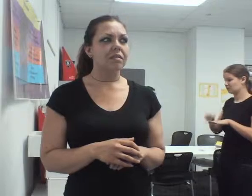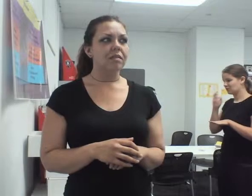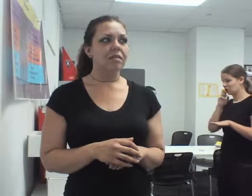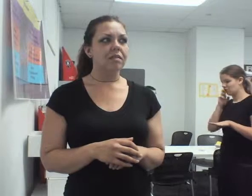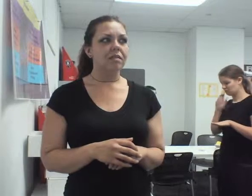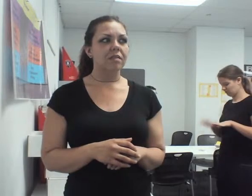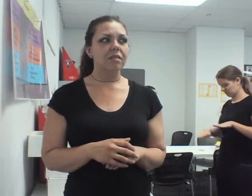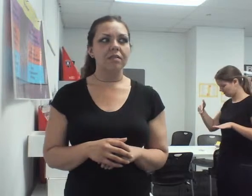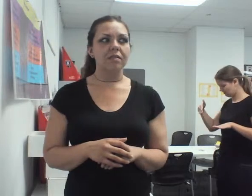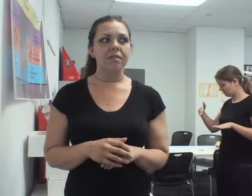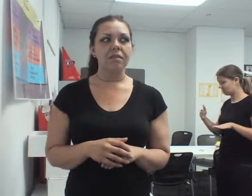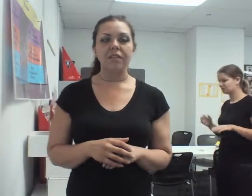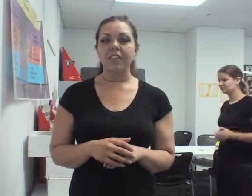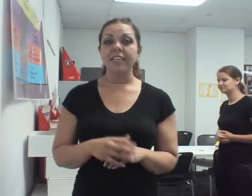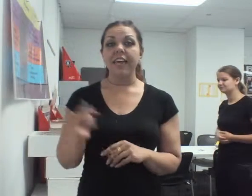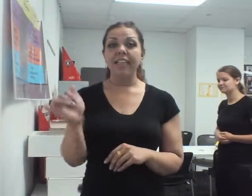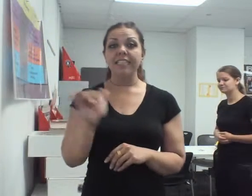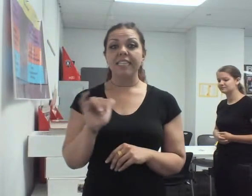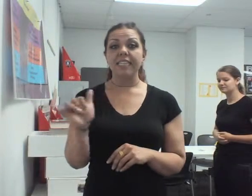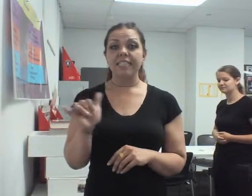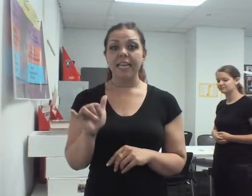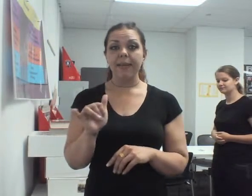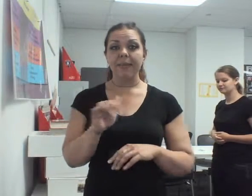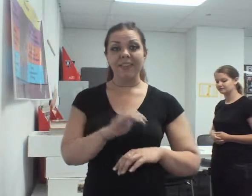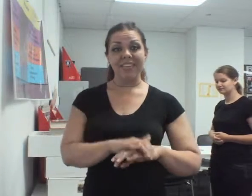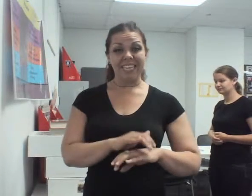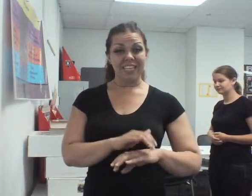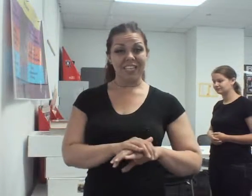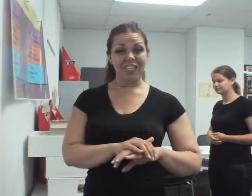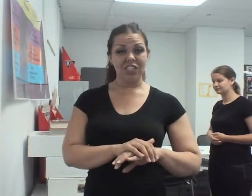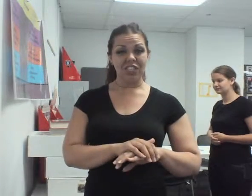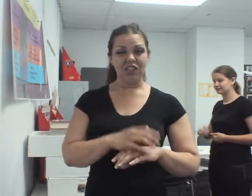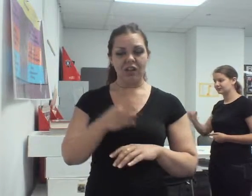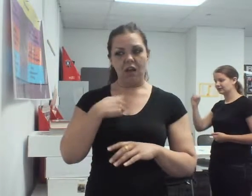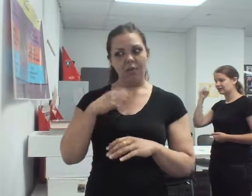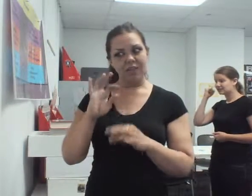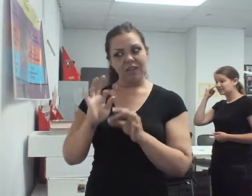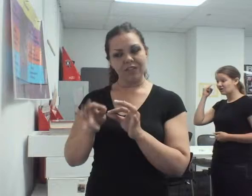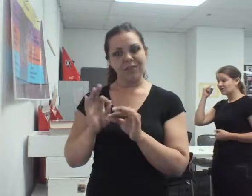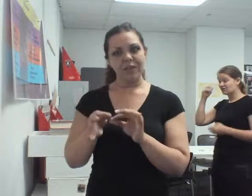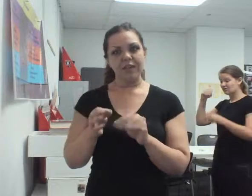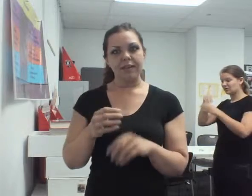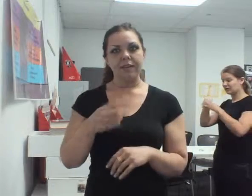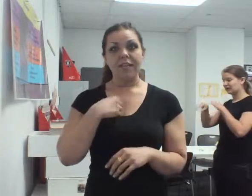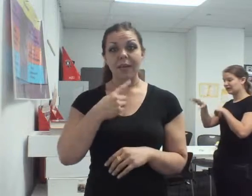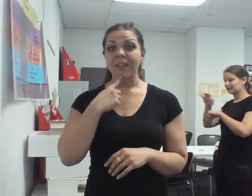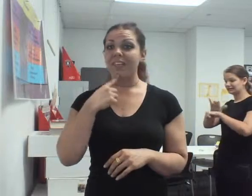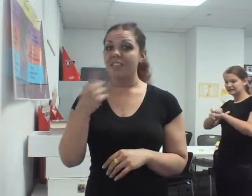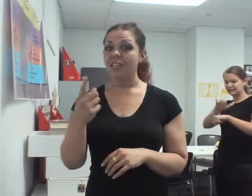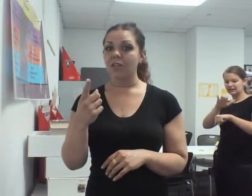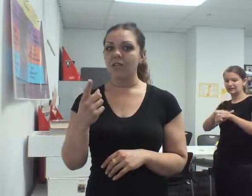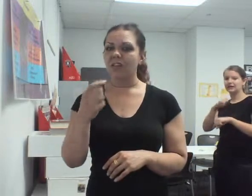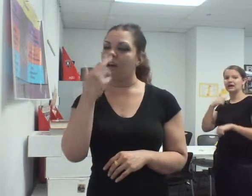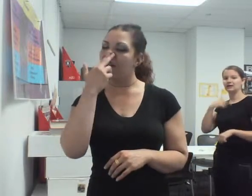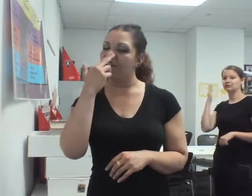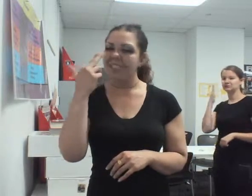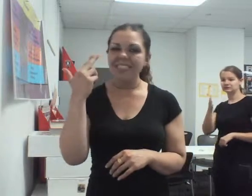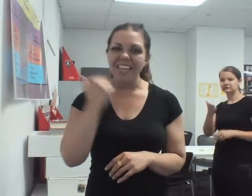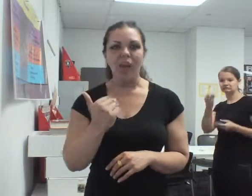same as if in English, I'm going to interpret it as, I'm going to tell you a story, a hysterical story. I'm going to